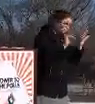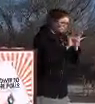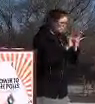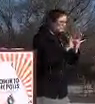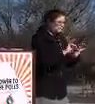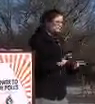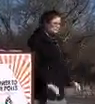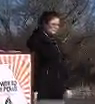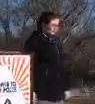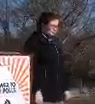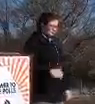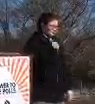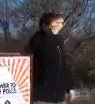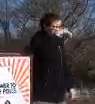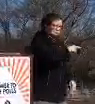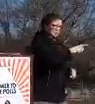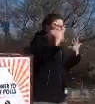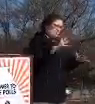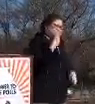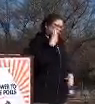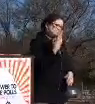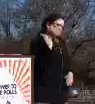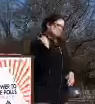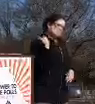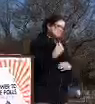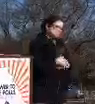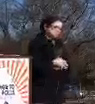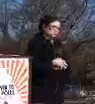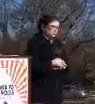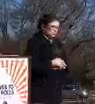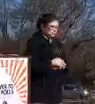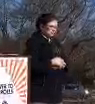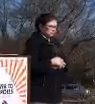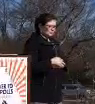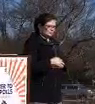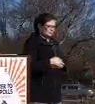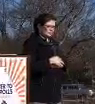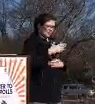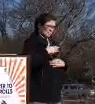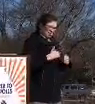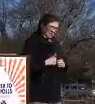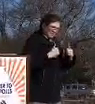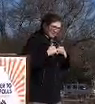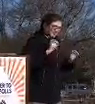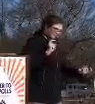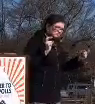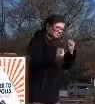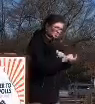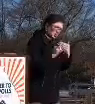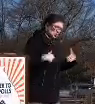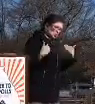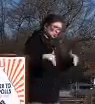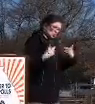I know you have. I have too. My life changed forever one night last October. It